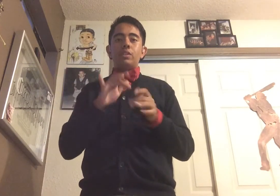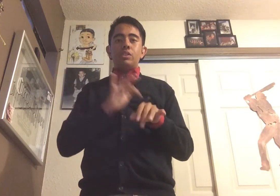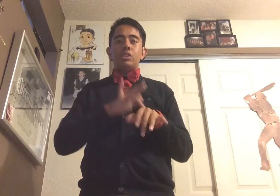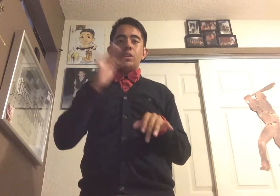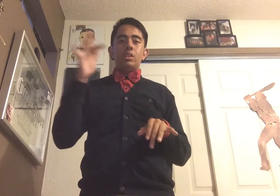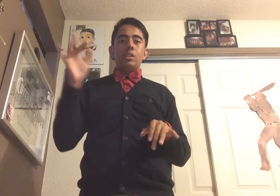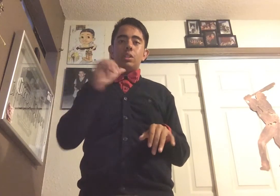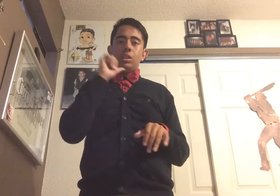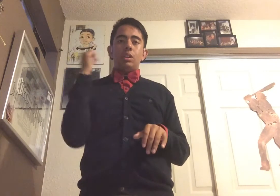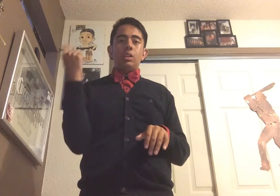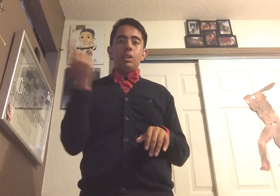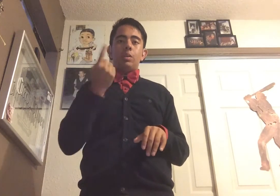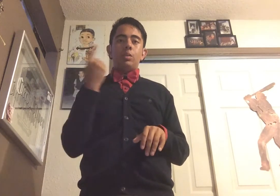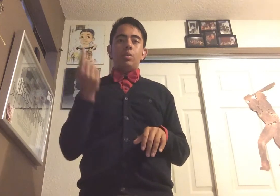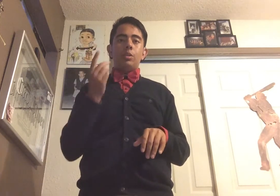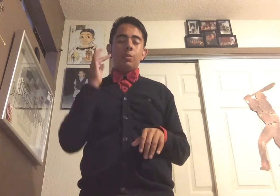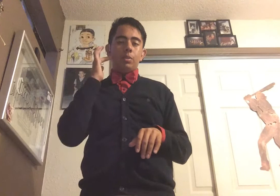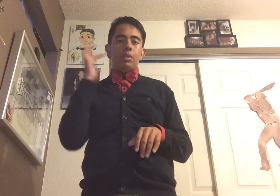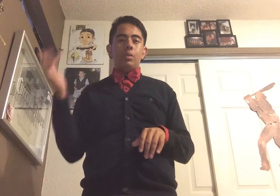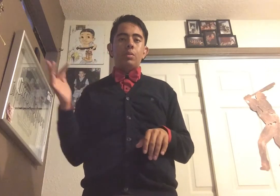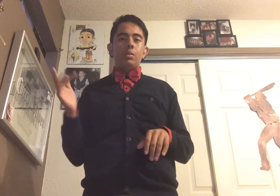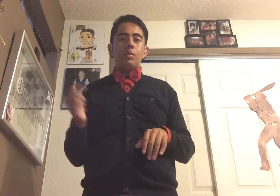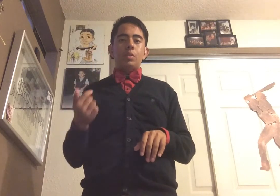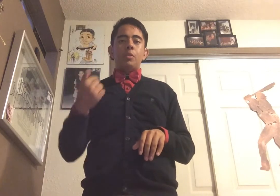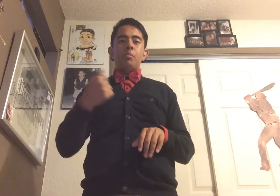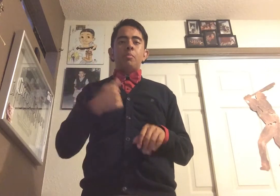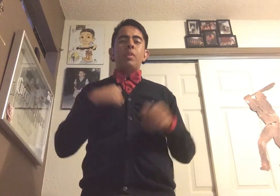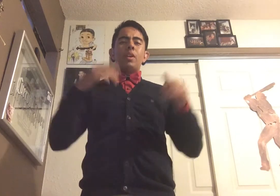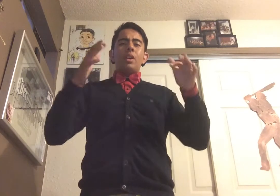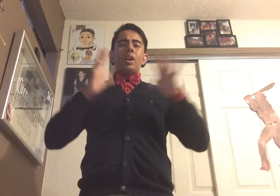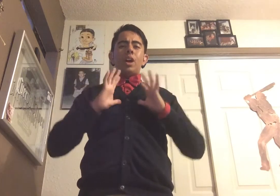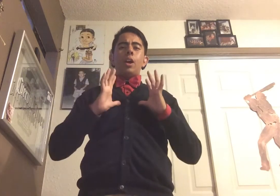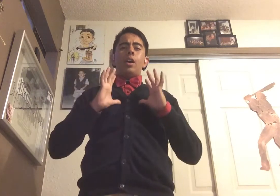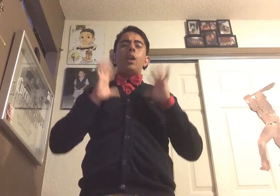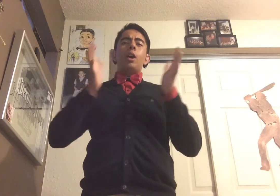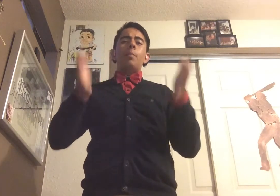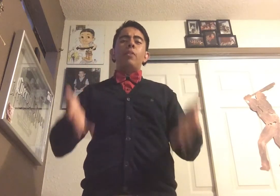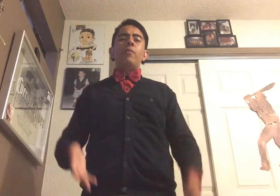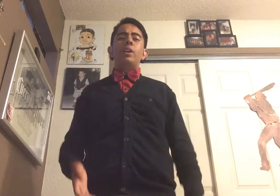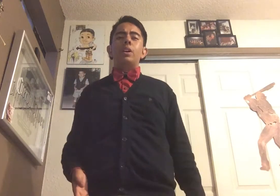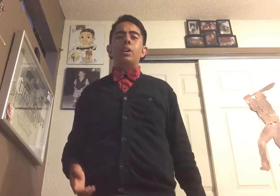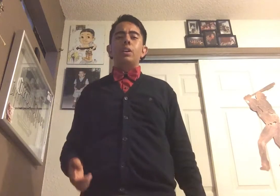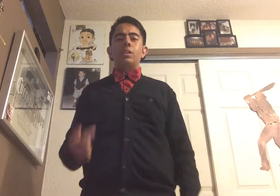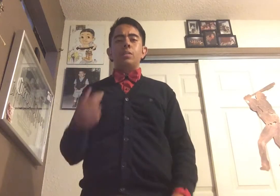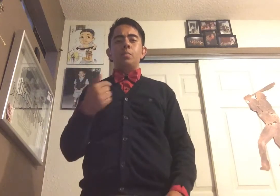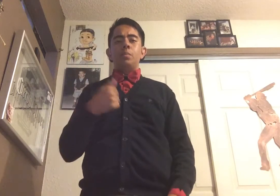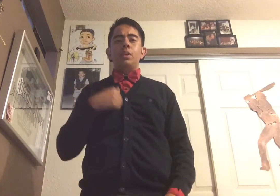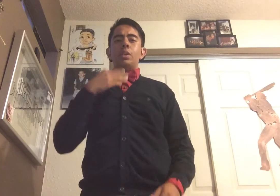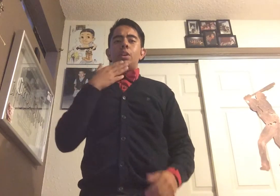is shining, always gonna be gold. I'll be fine once